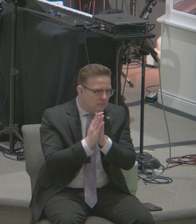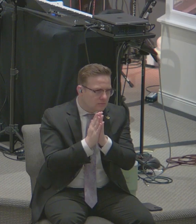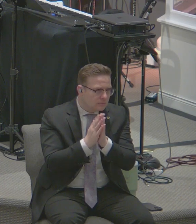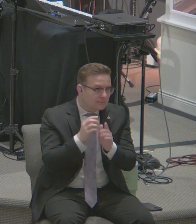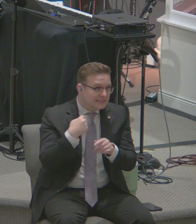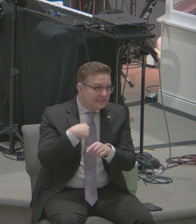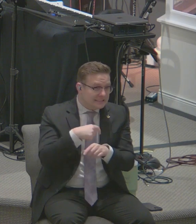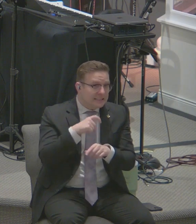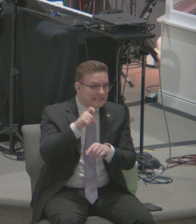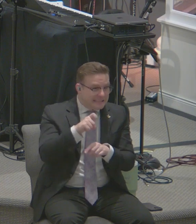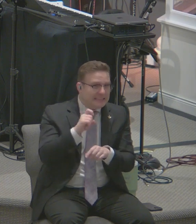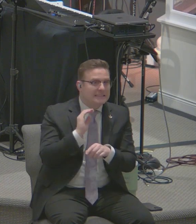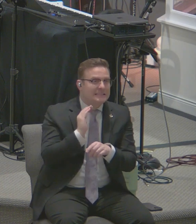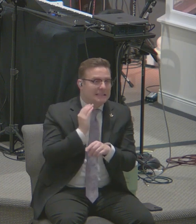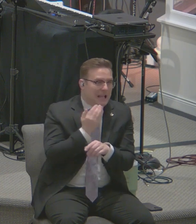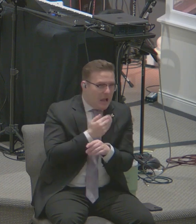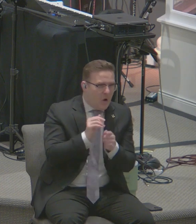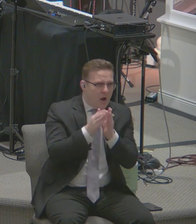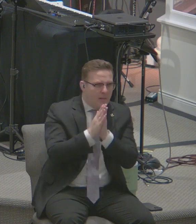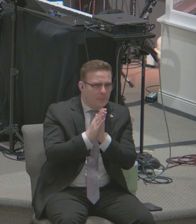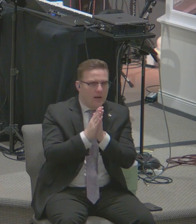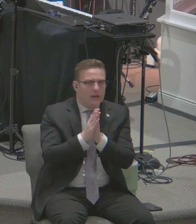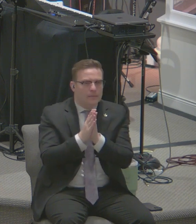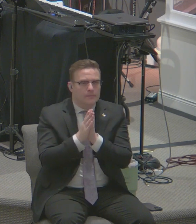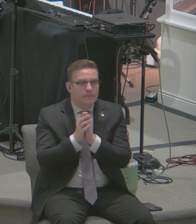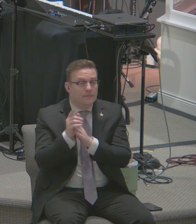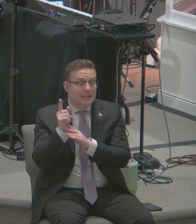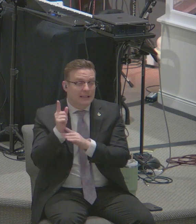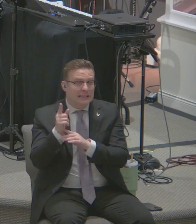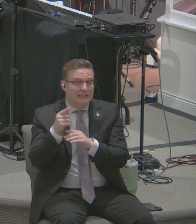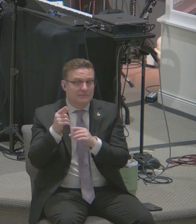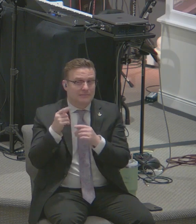opposition. Not just from without, but from within.